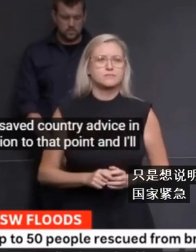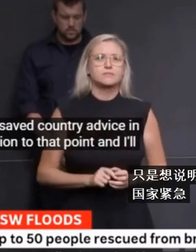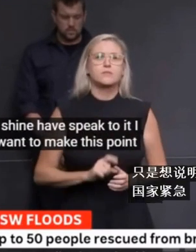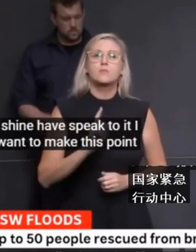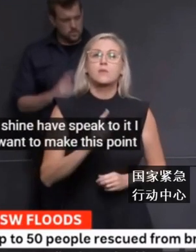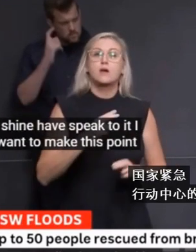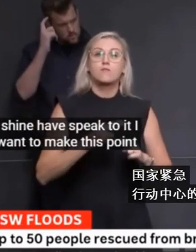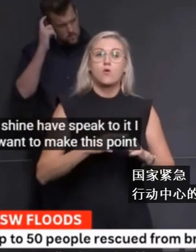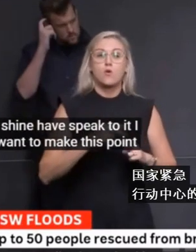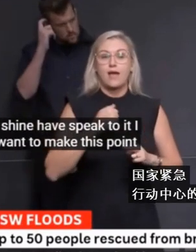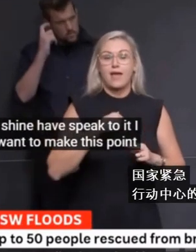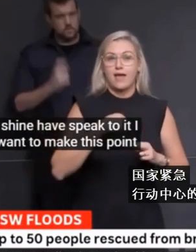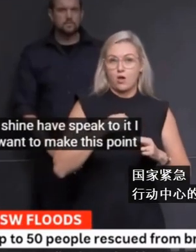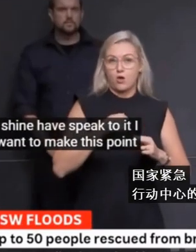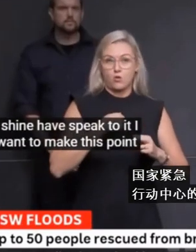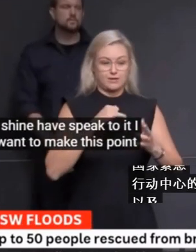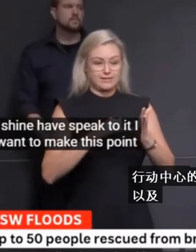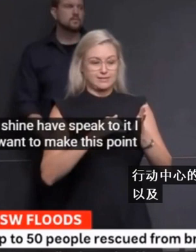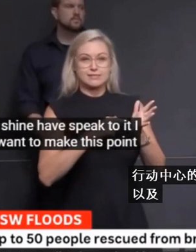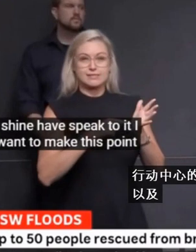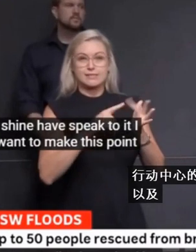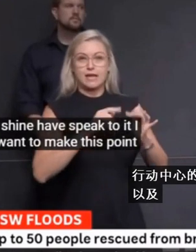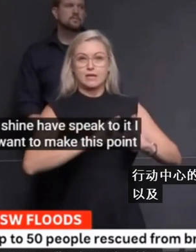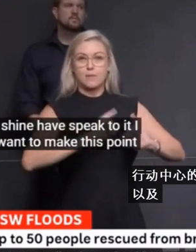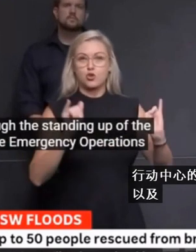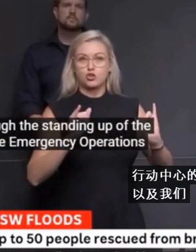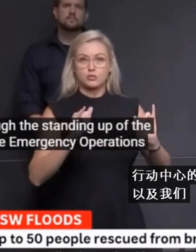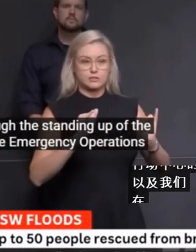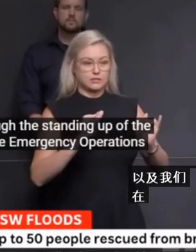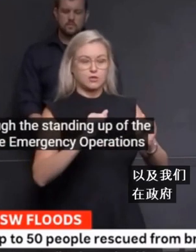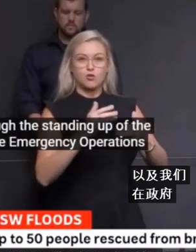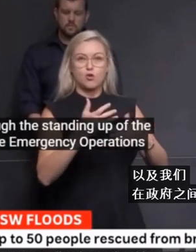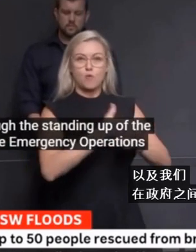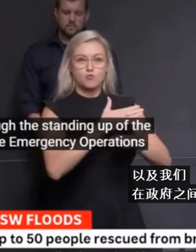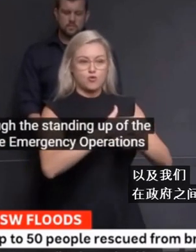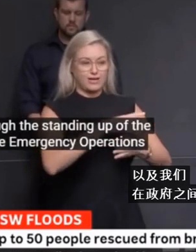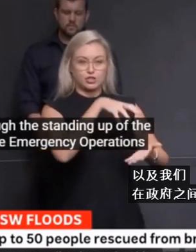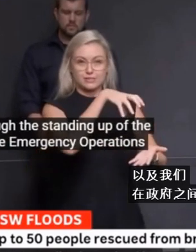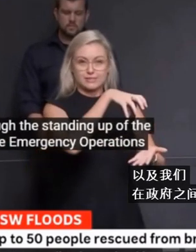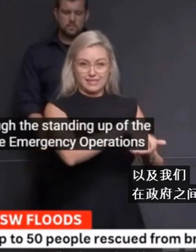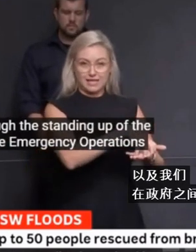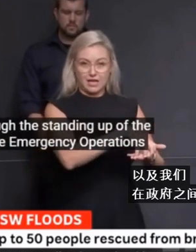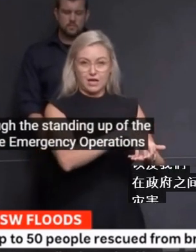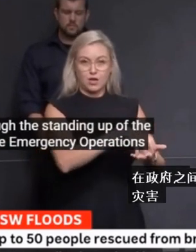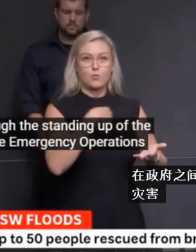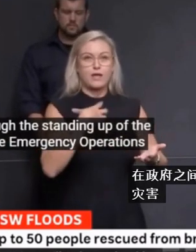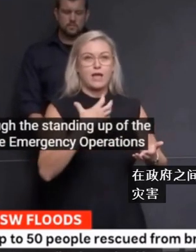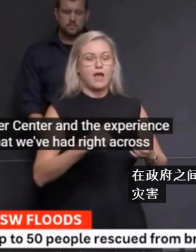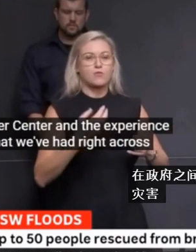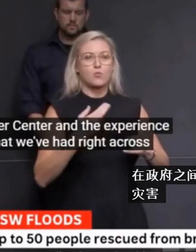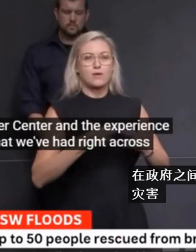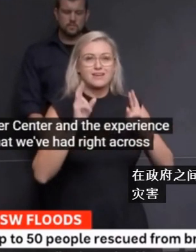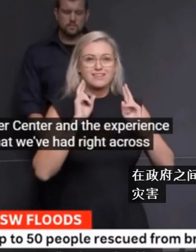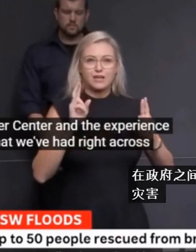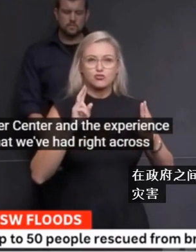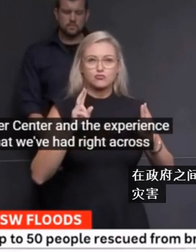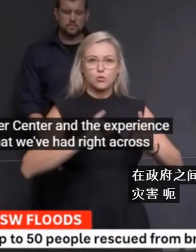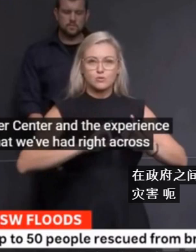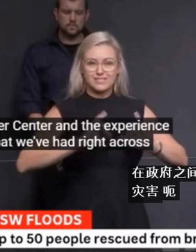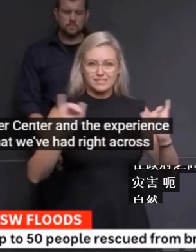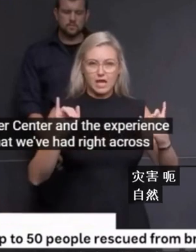State Emergency Operations Centre and the experience that we've had right across government with natural disaster after